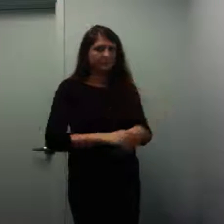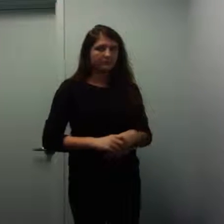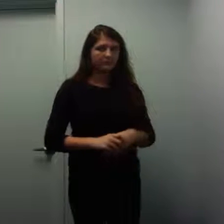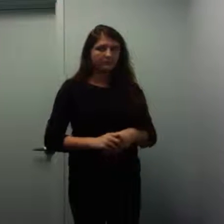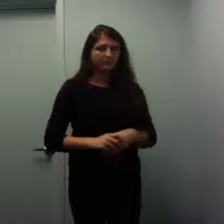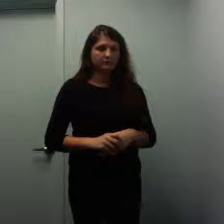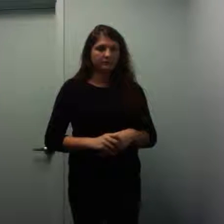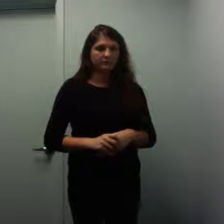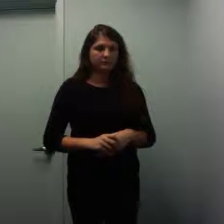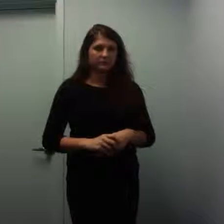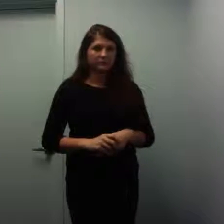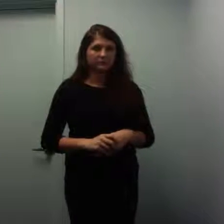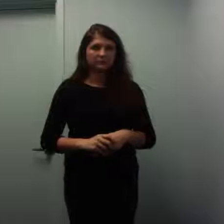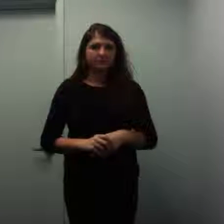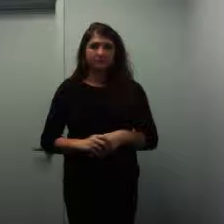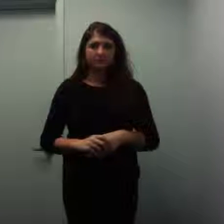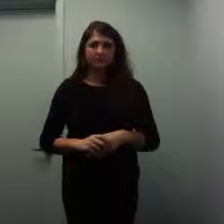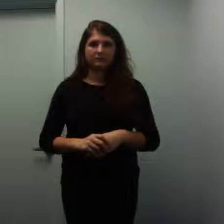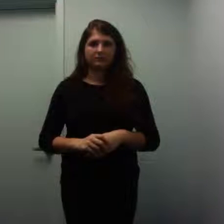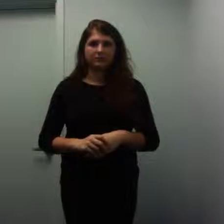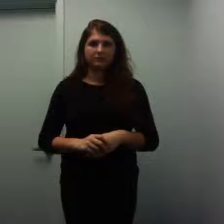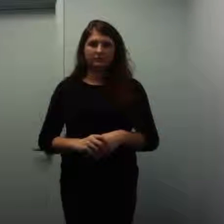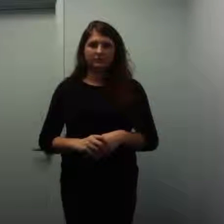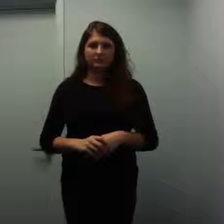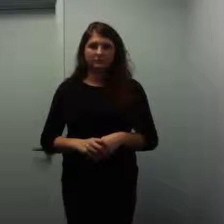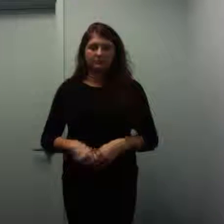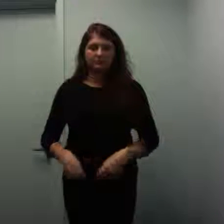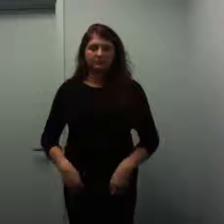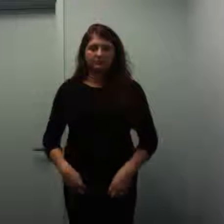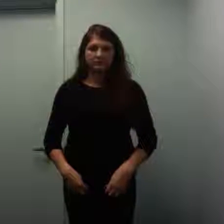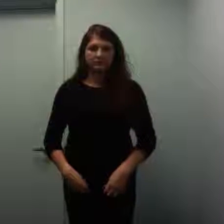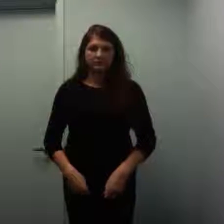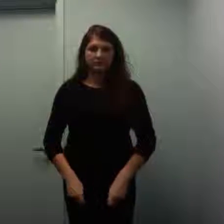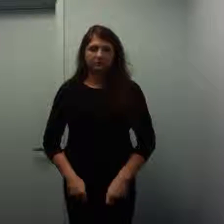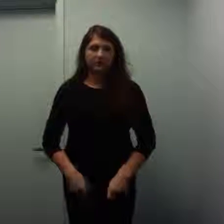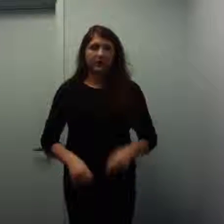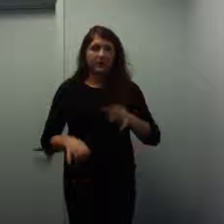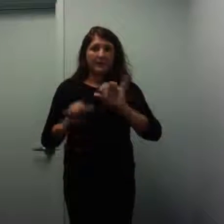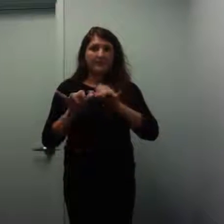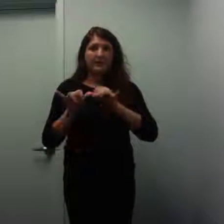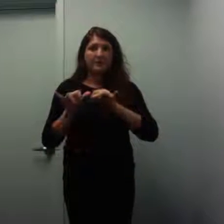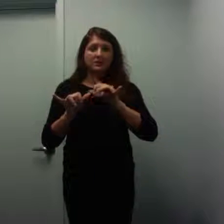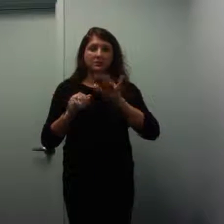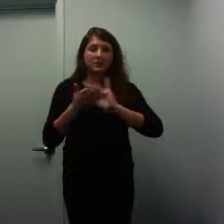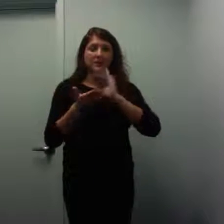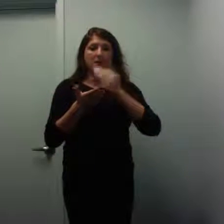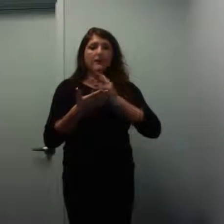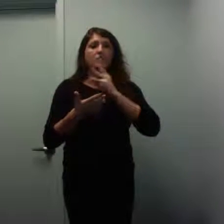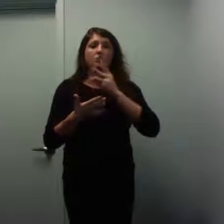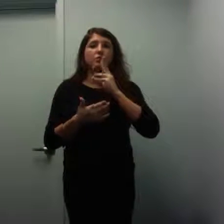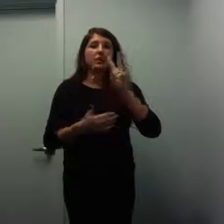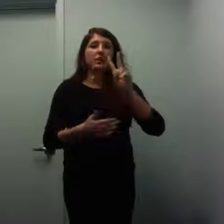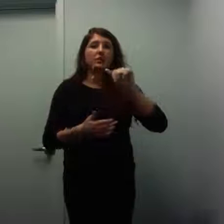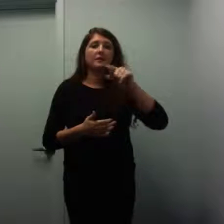in the air at a certain time. Or I guess it says up there, measure the amount of water vapor that the air contains at any given time and